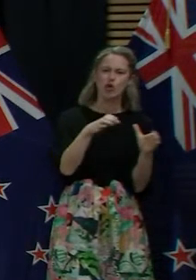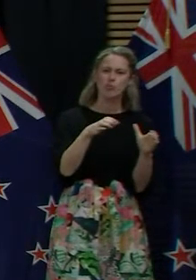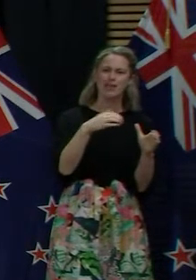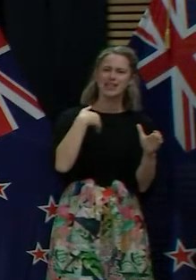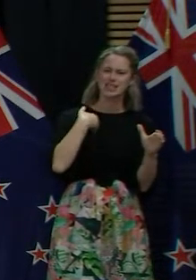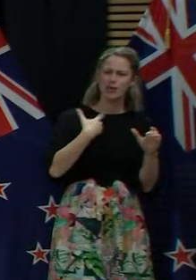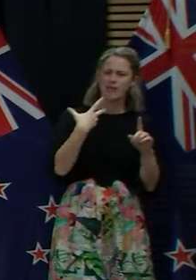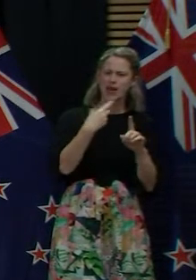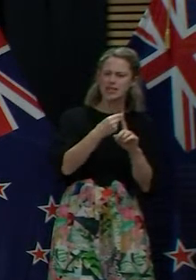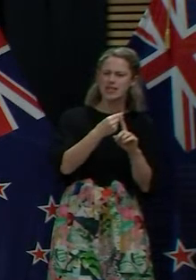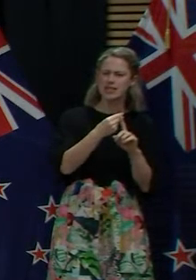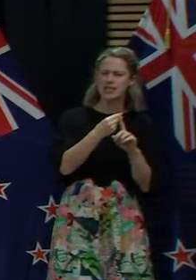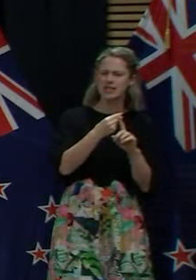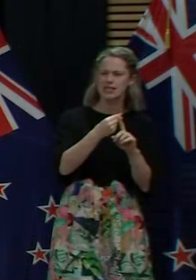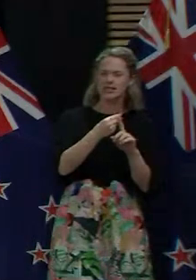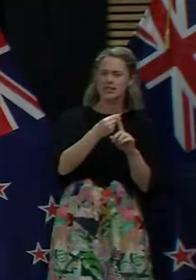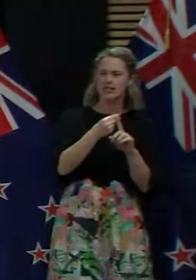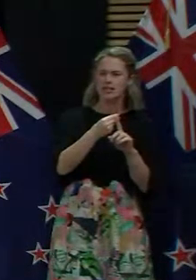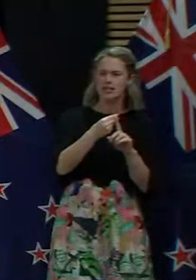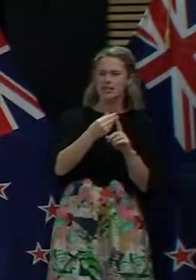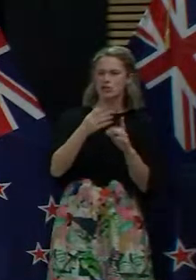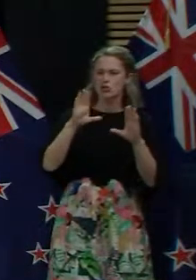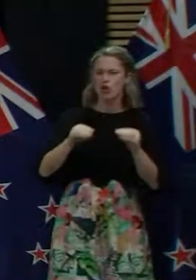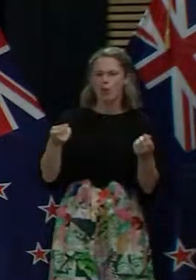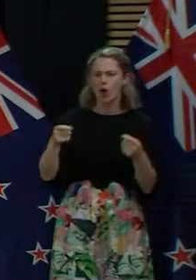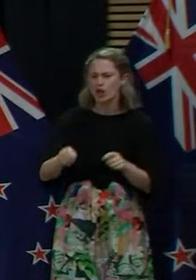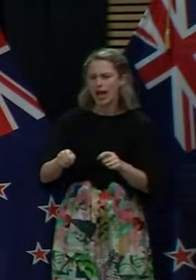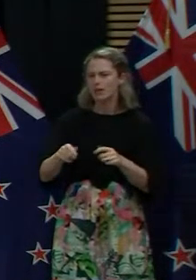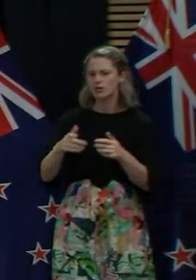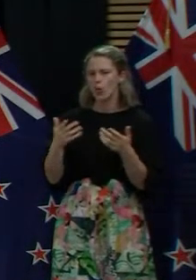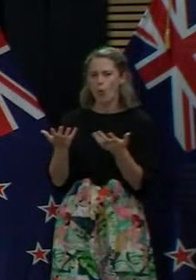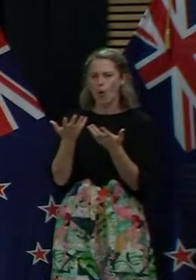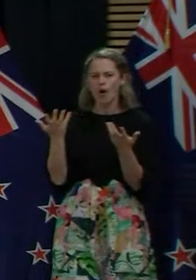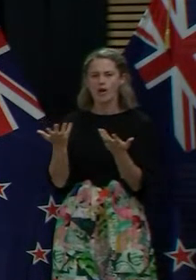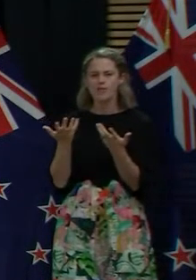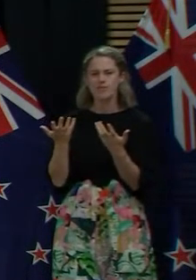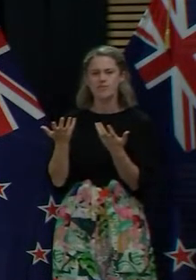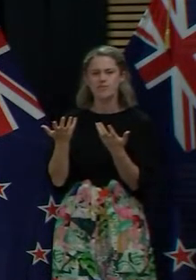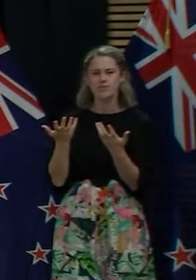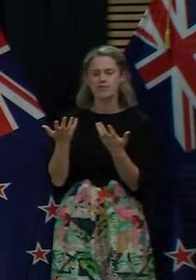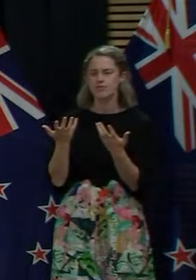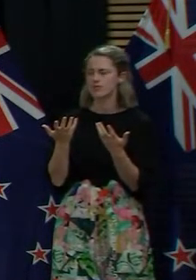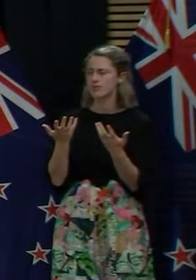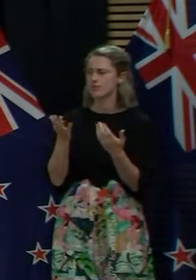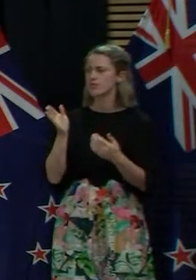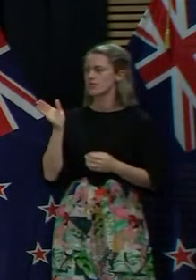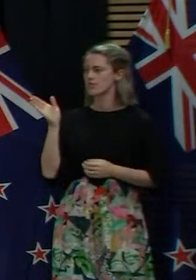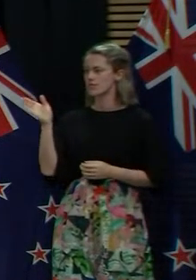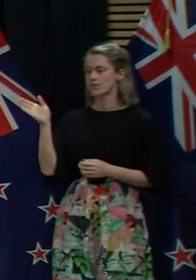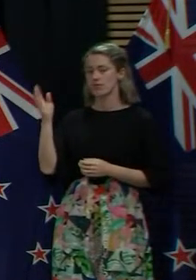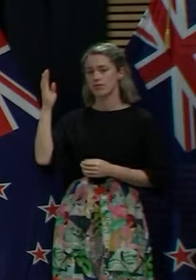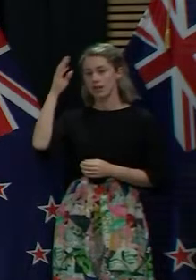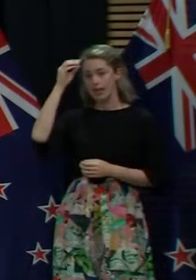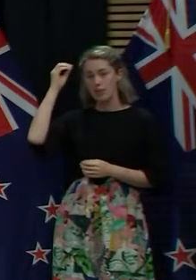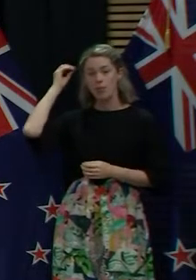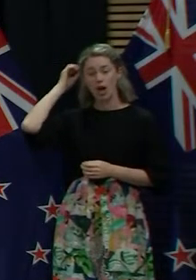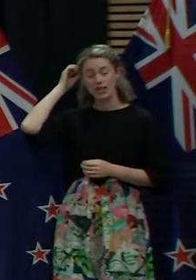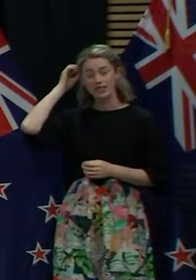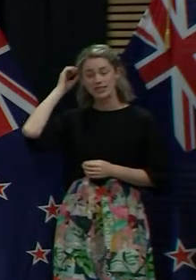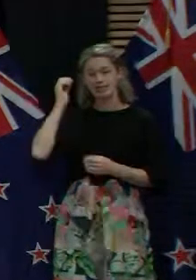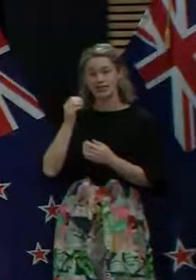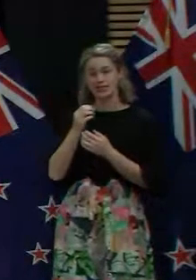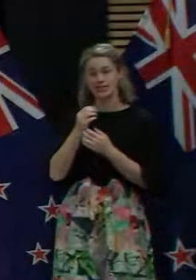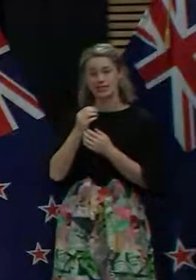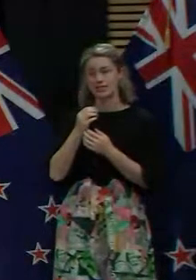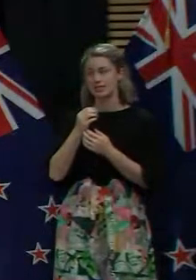vaccinated before lockdowns become a last resort, or you'd sort of stop recommending. Keeping in mind, for the vast majority of our